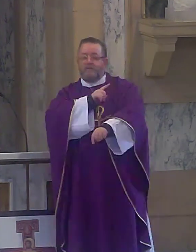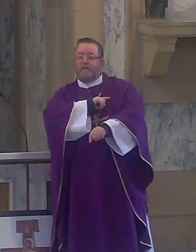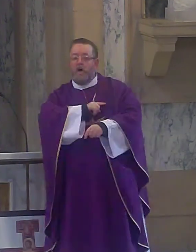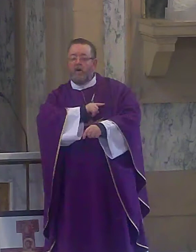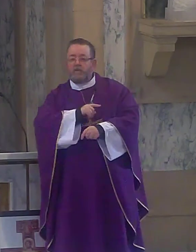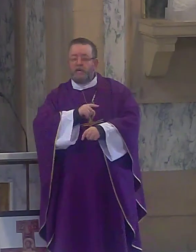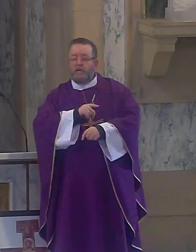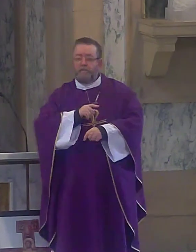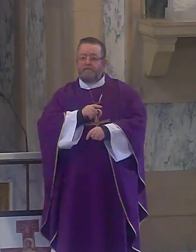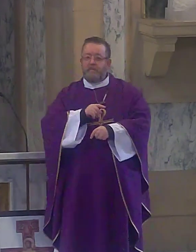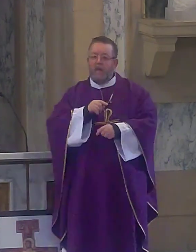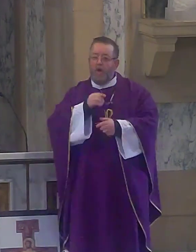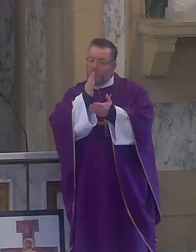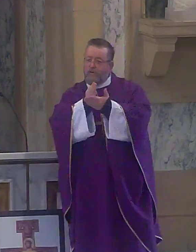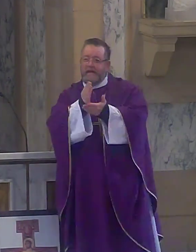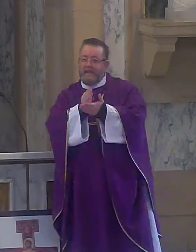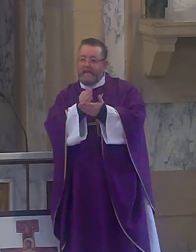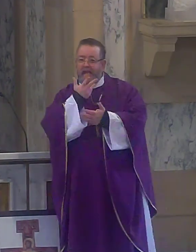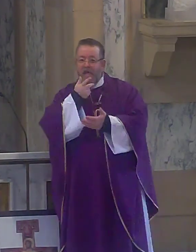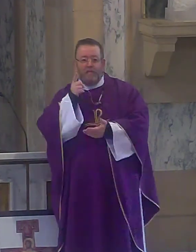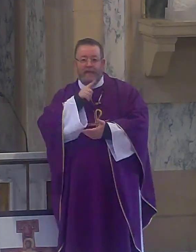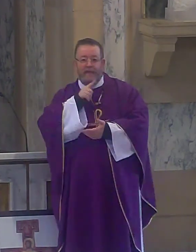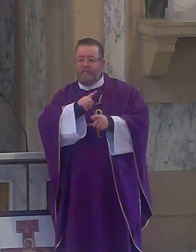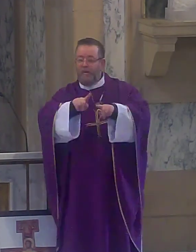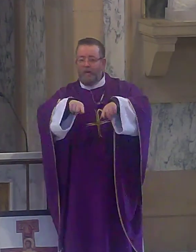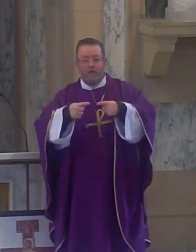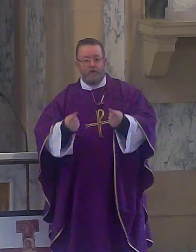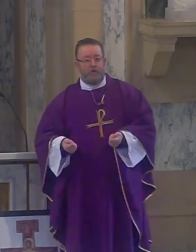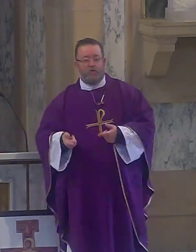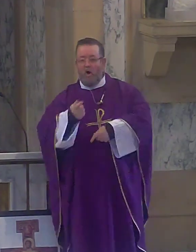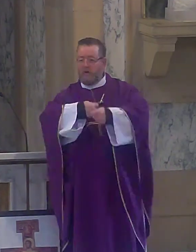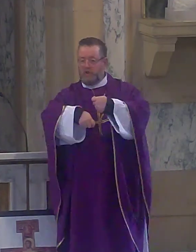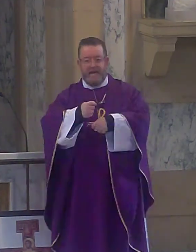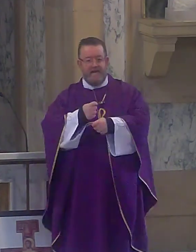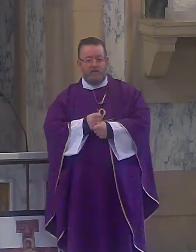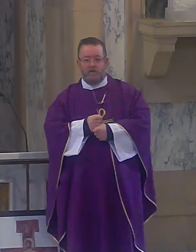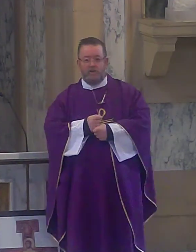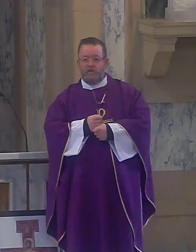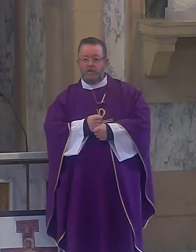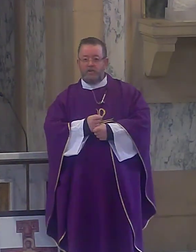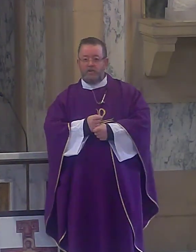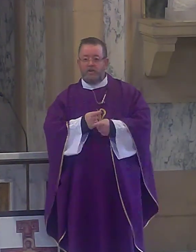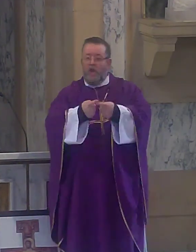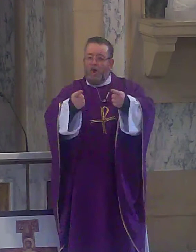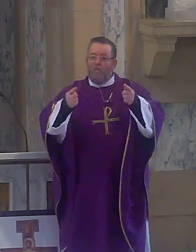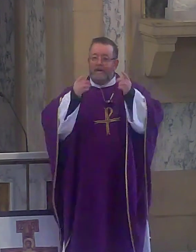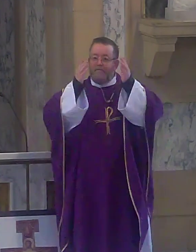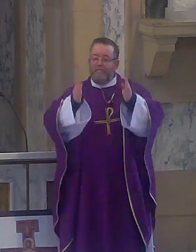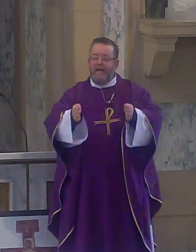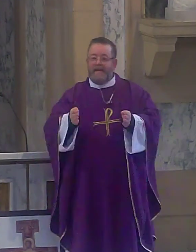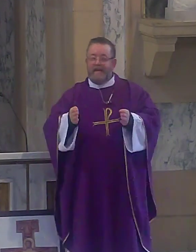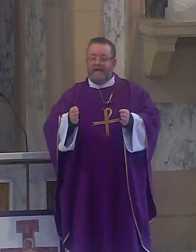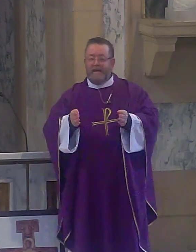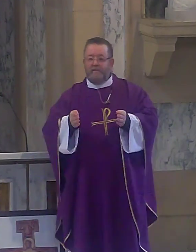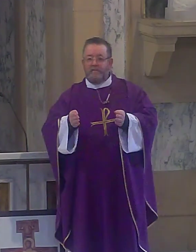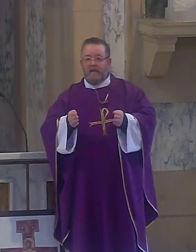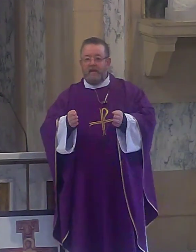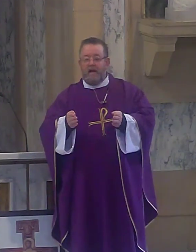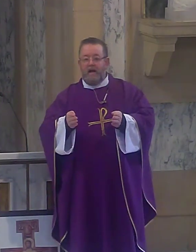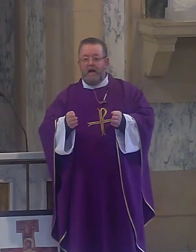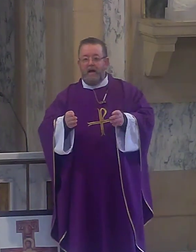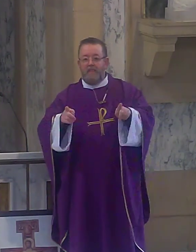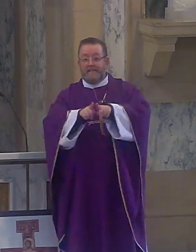that's because really people do not change we make